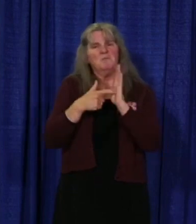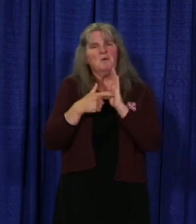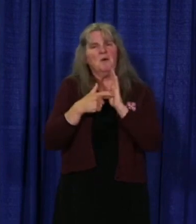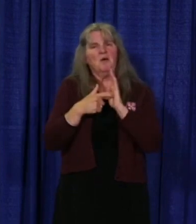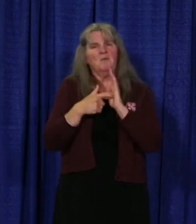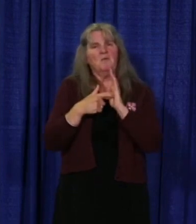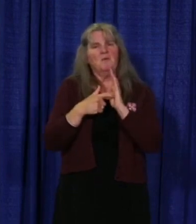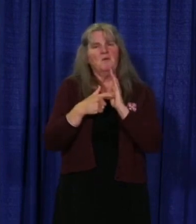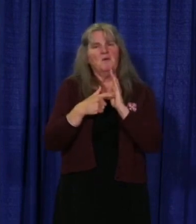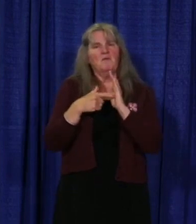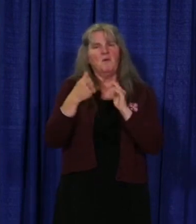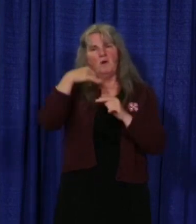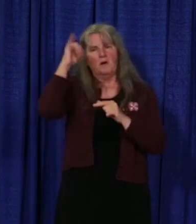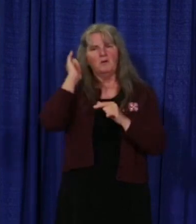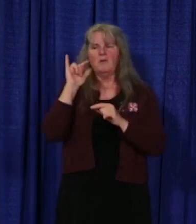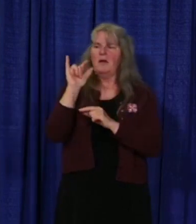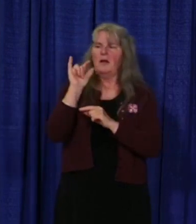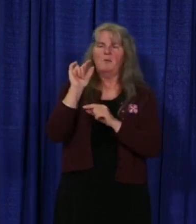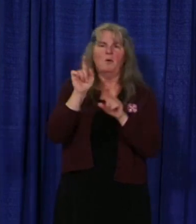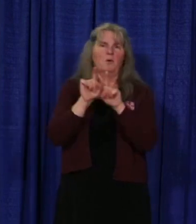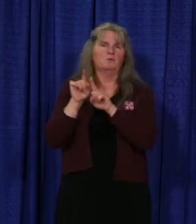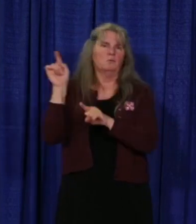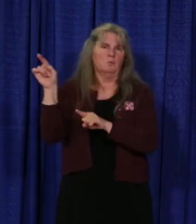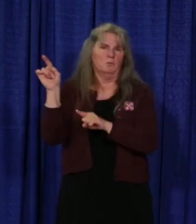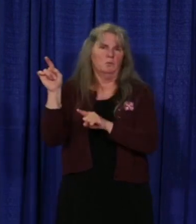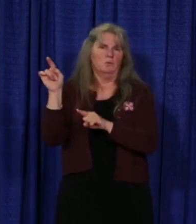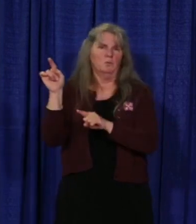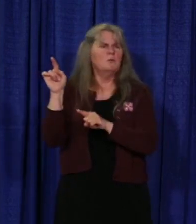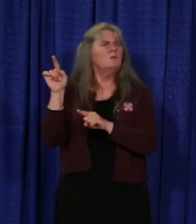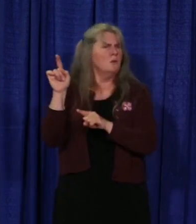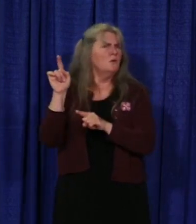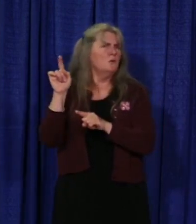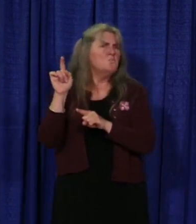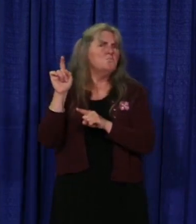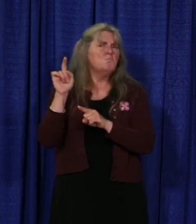now in Yukon airports. So there's definitely growing